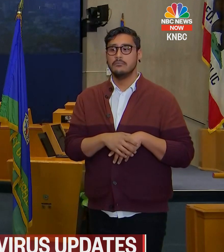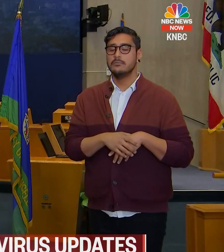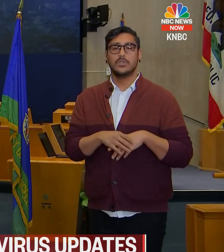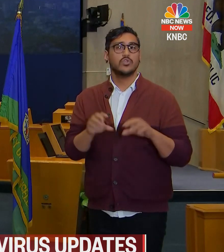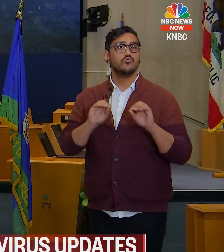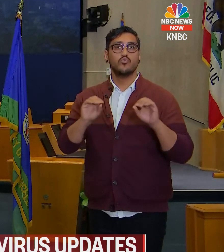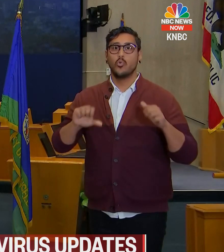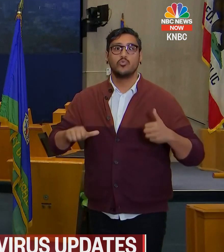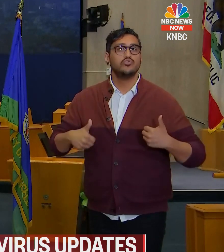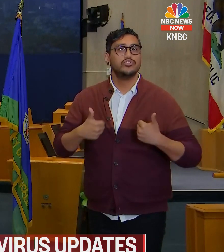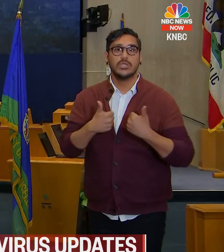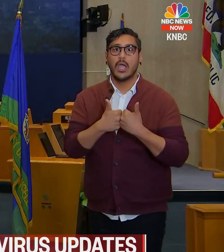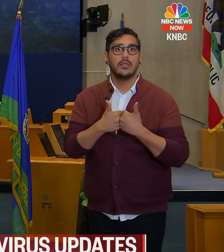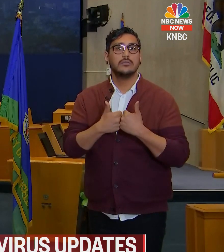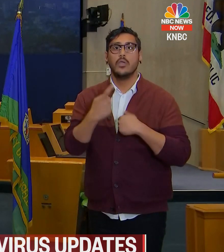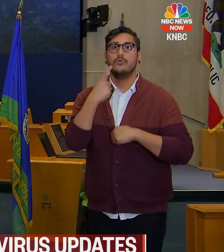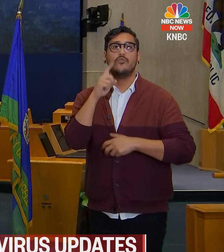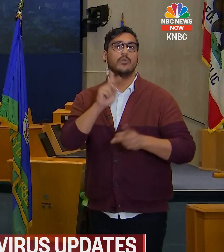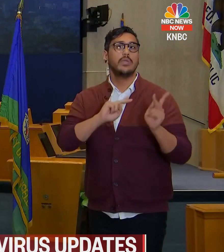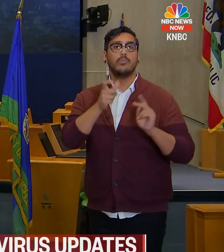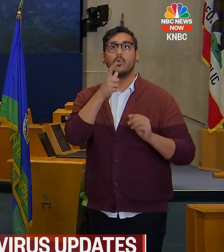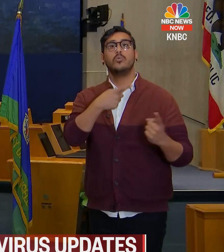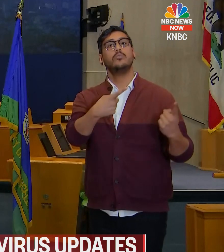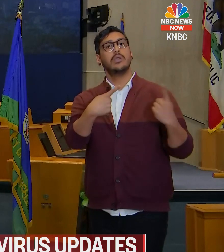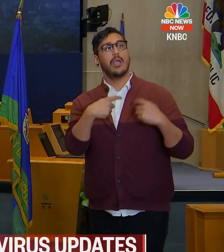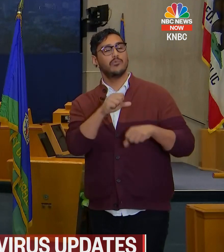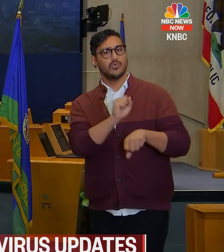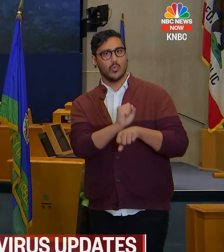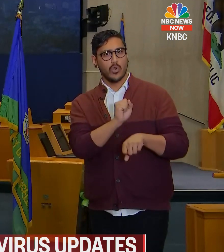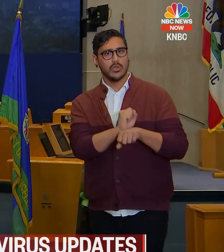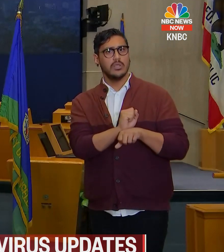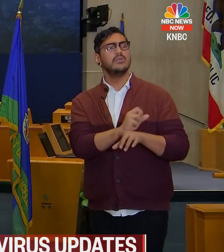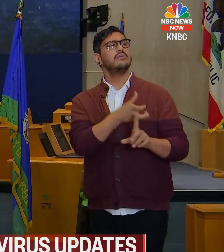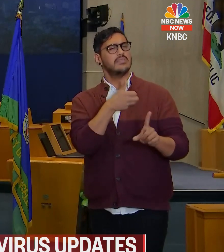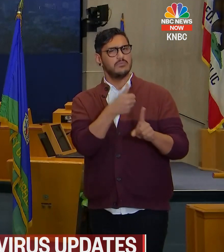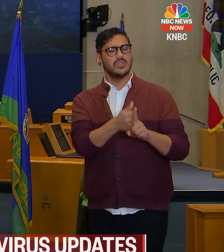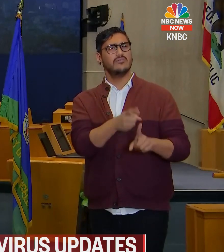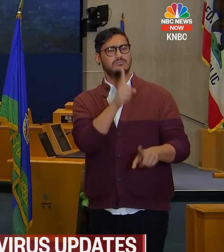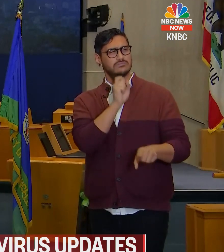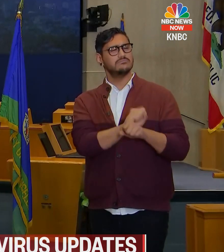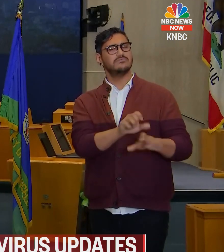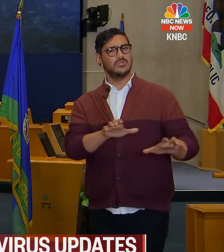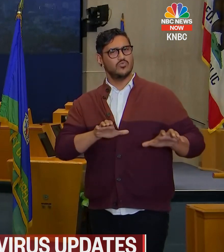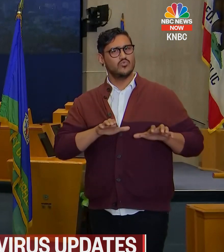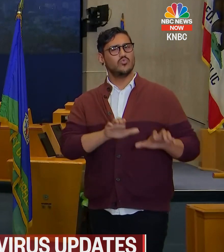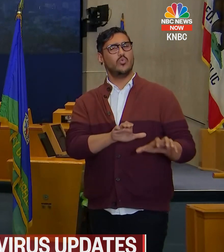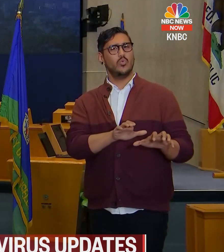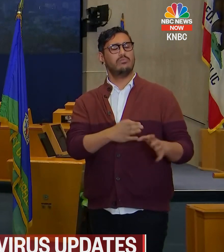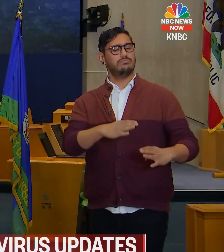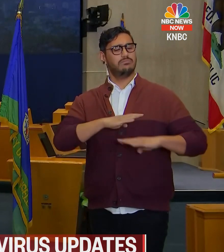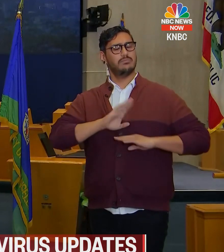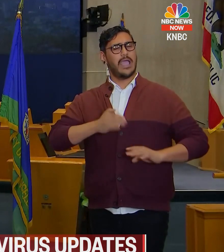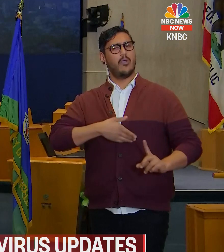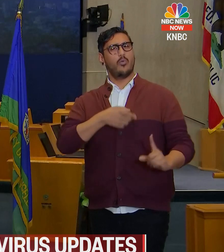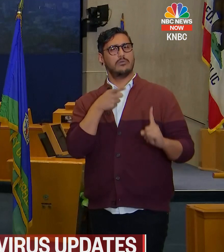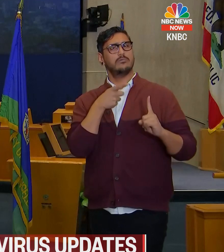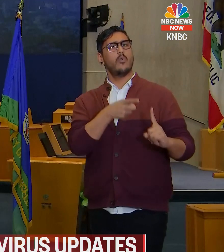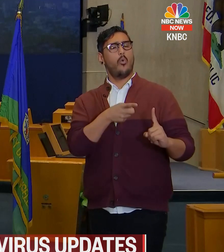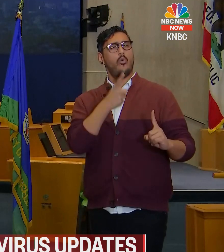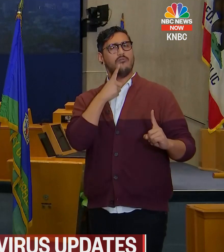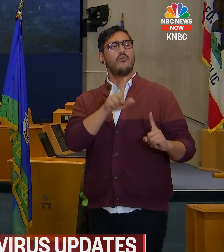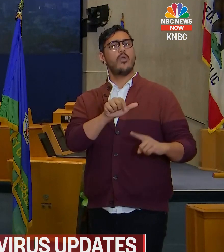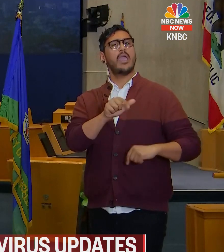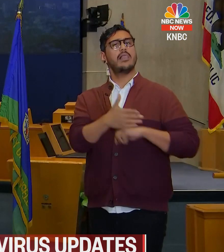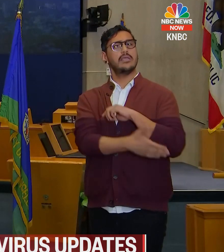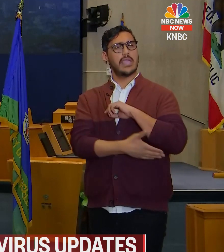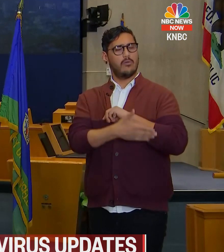no challenges in relation to people coming to work, executing the mission of the Los Angeles County Fire Department. I'd also like